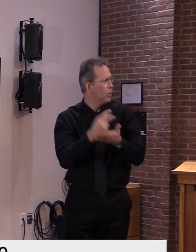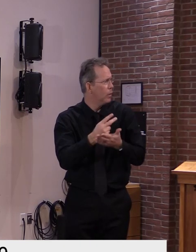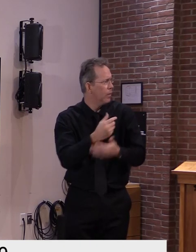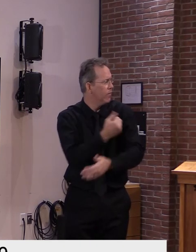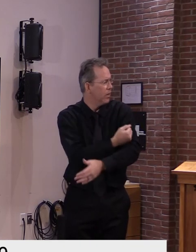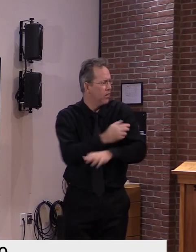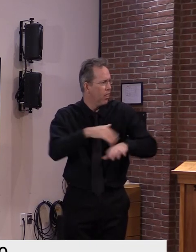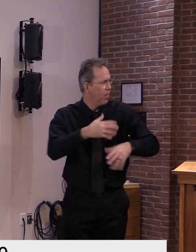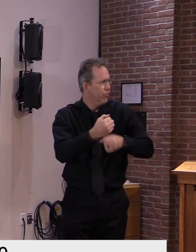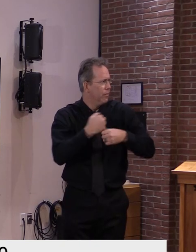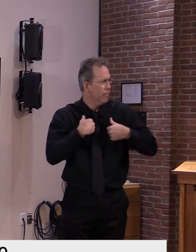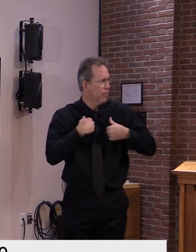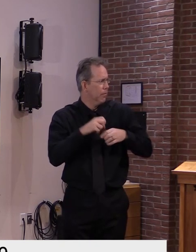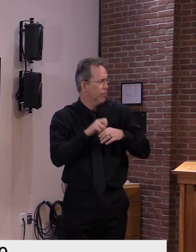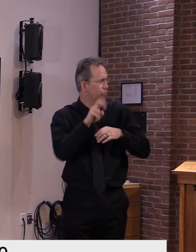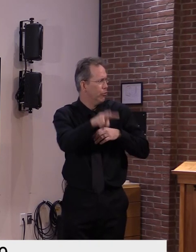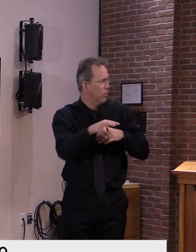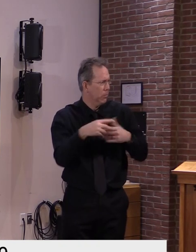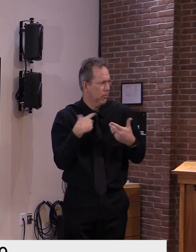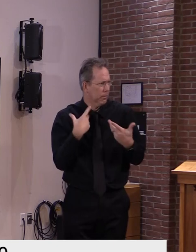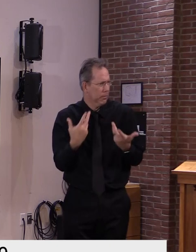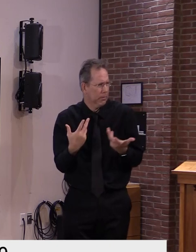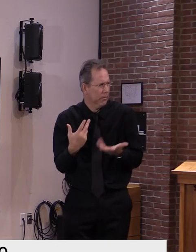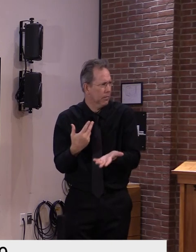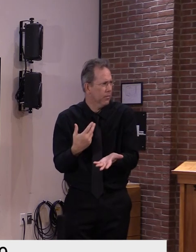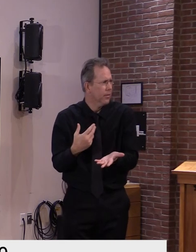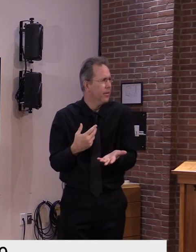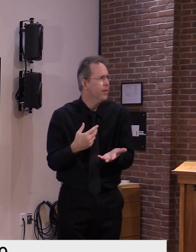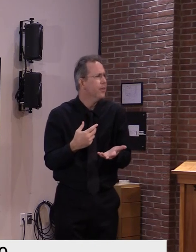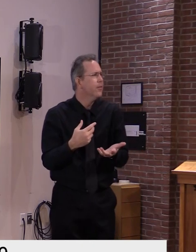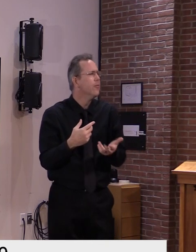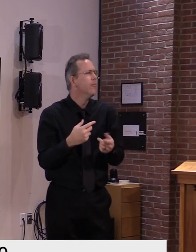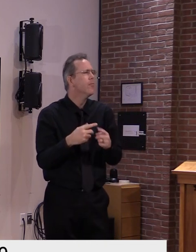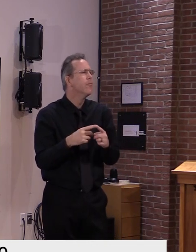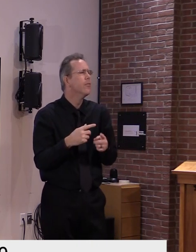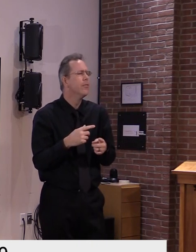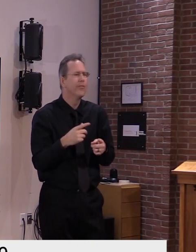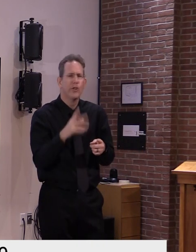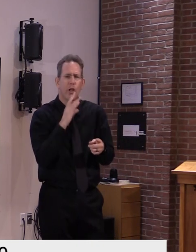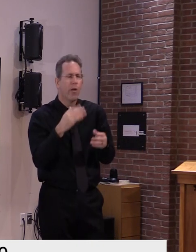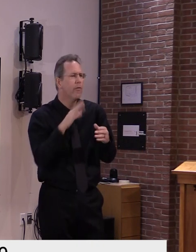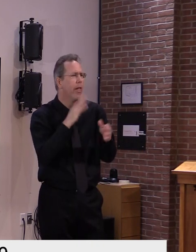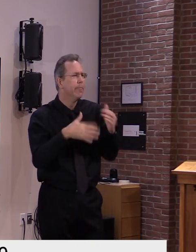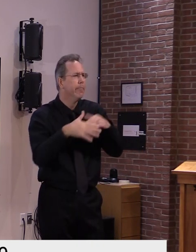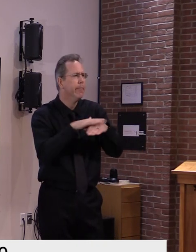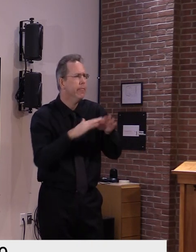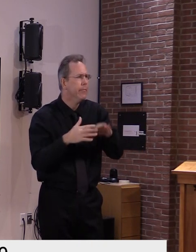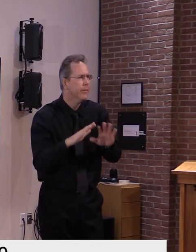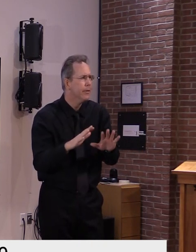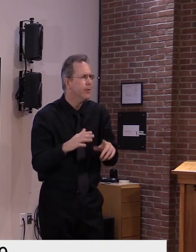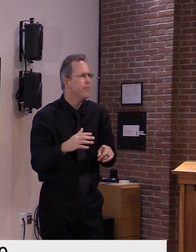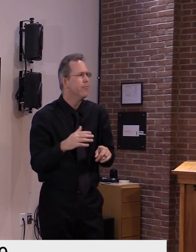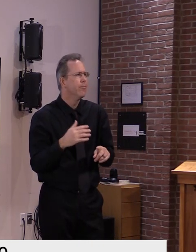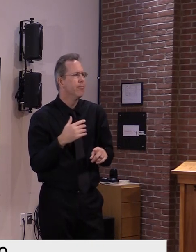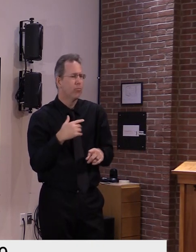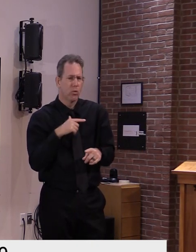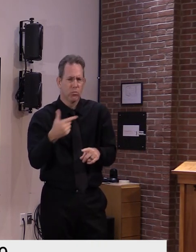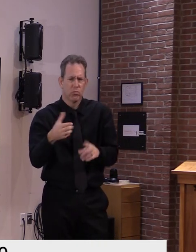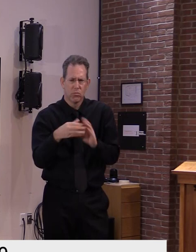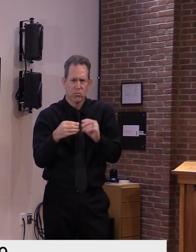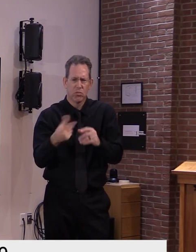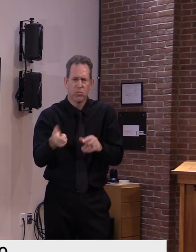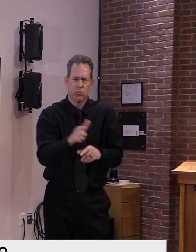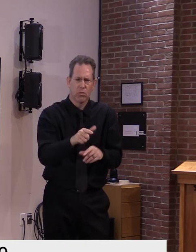Governor, this is go ahead. Sorry, I'll do a brief one and hand it over to the Secretary. It's Mike Sherling.